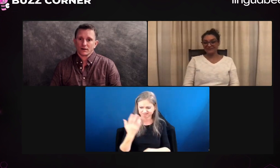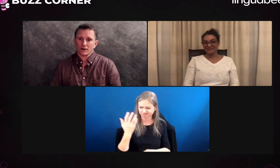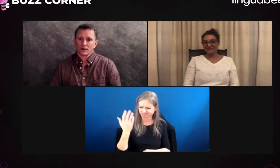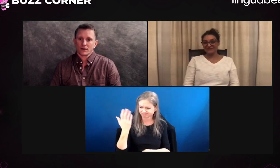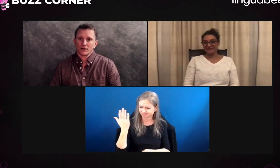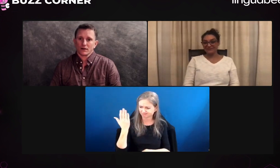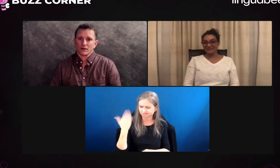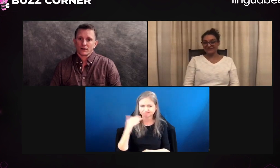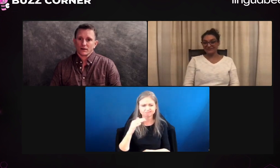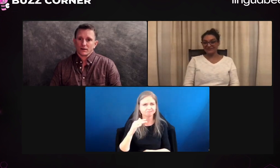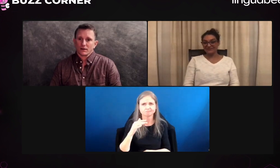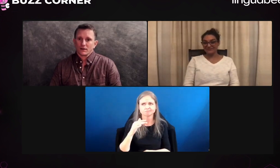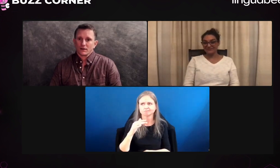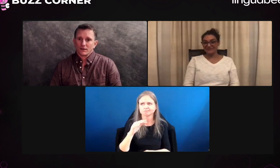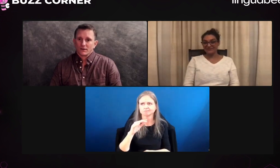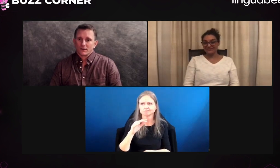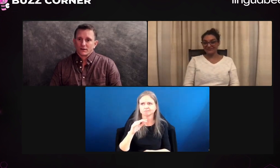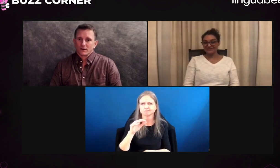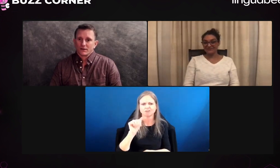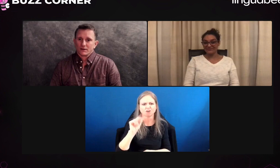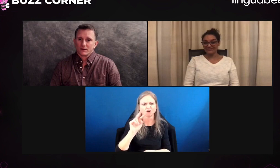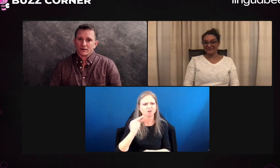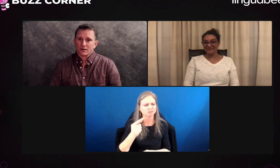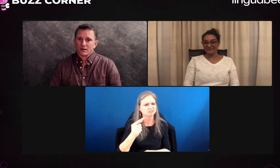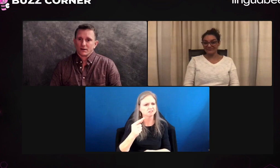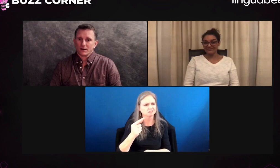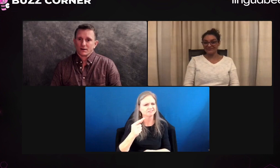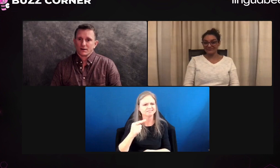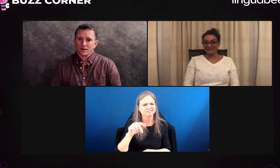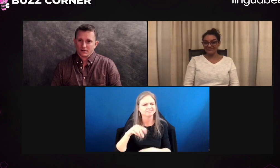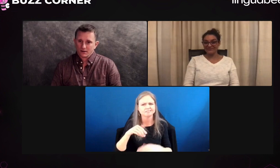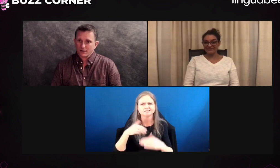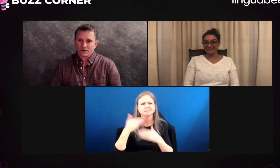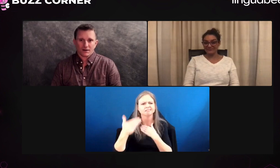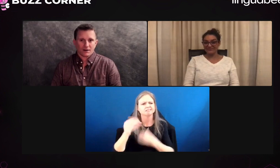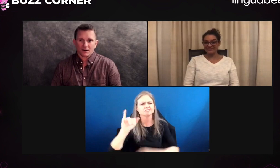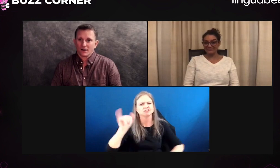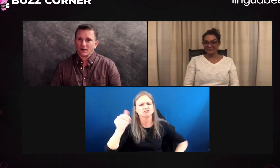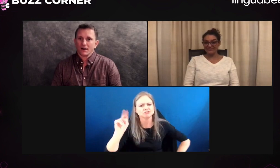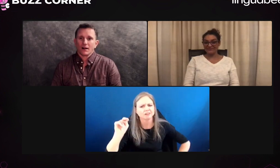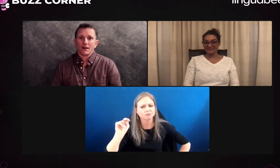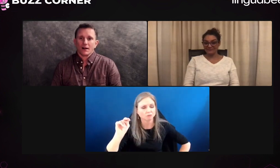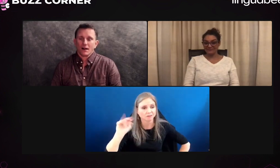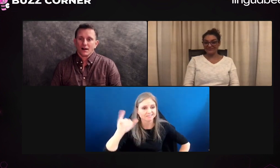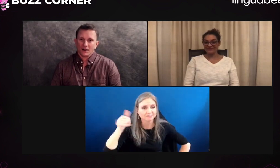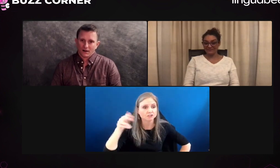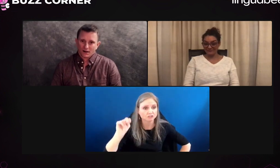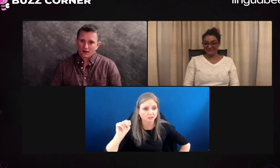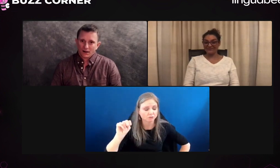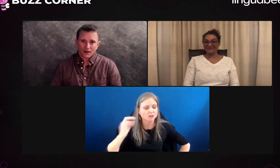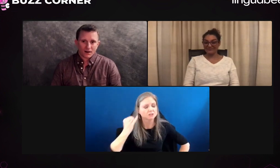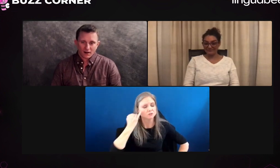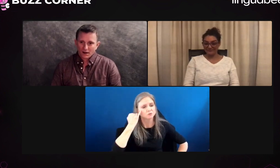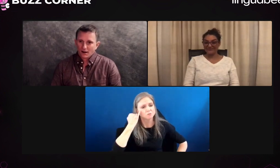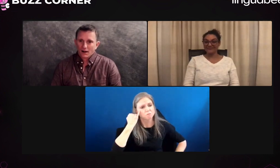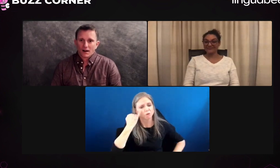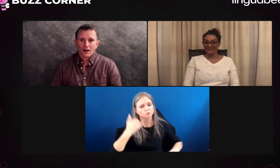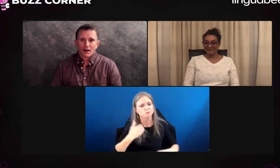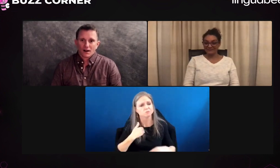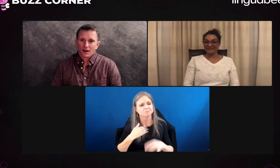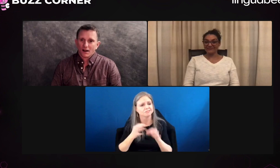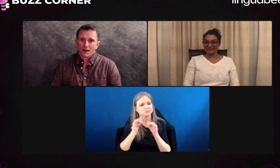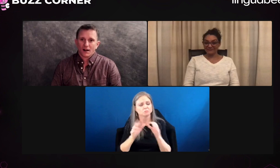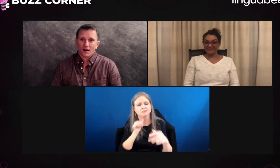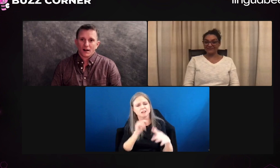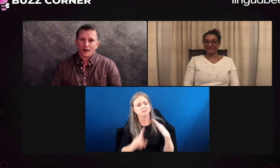My doctor's appointments, let's see, like I make them, let's see, I'm having appointments coming up and they're in January and I made them in